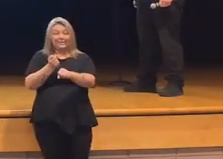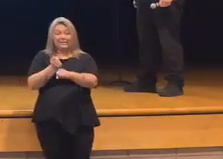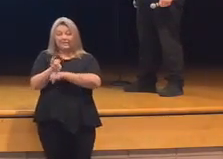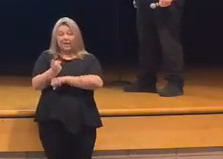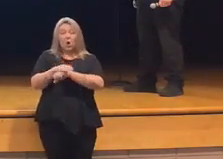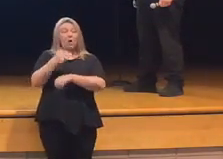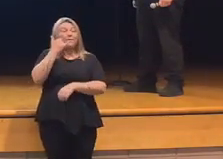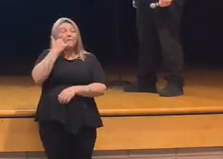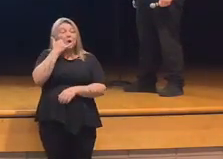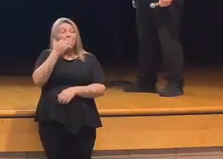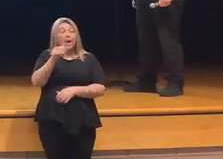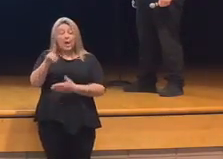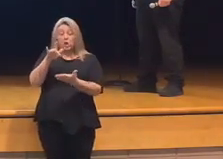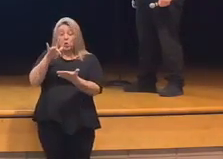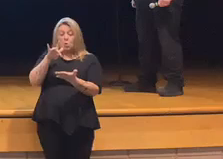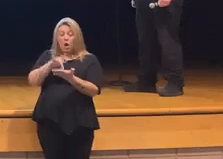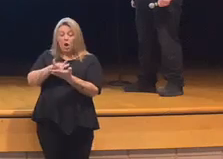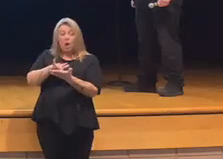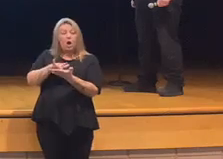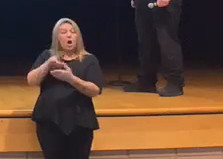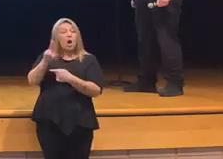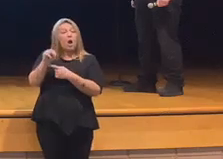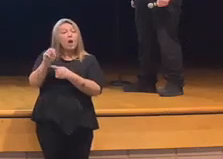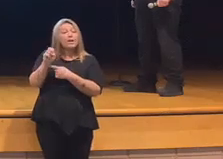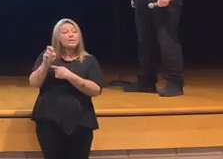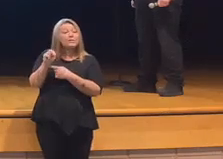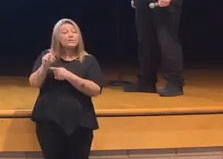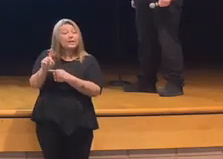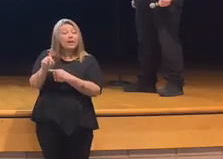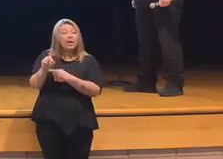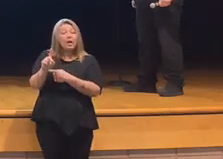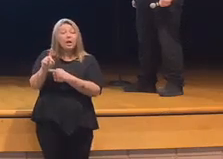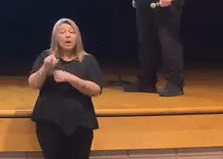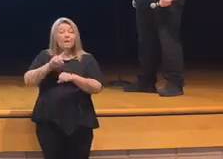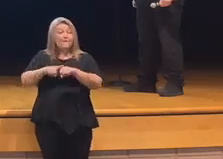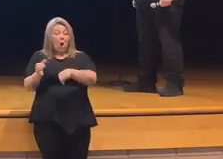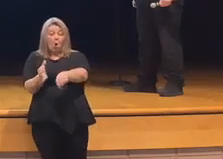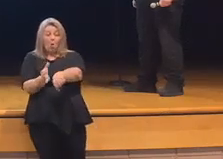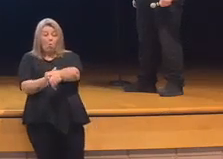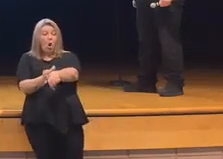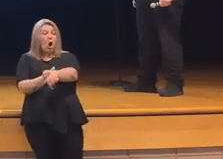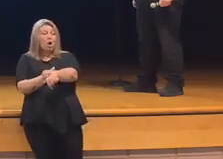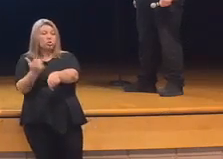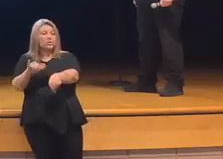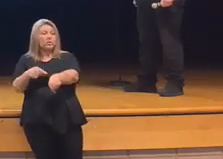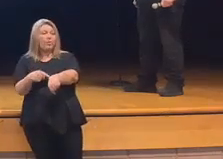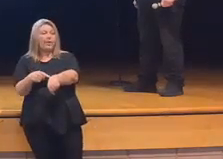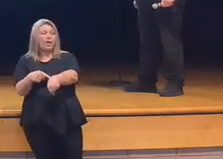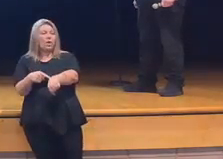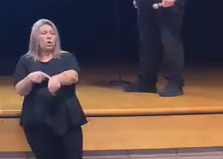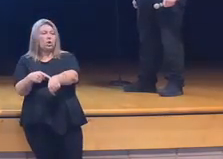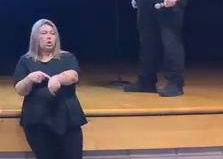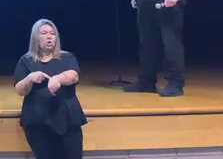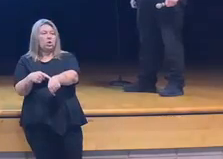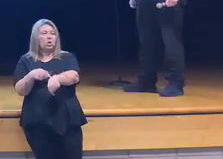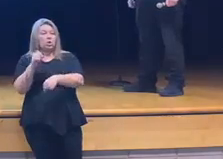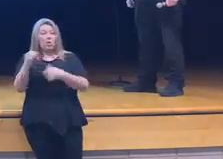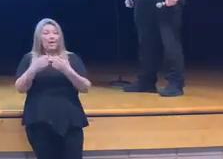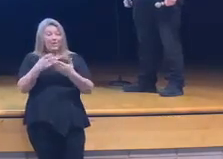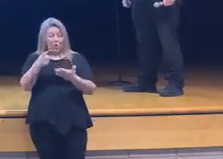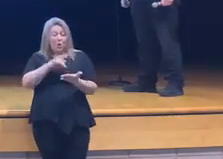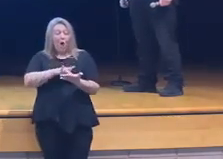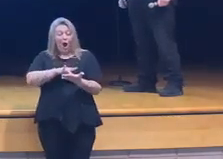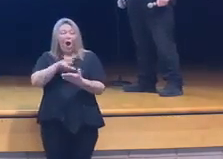unsent, it did not unsend on her watch. She has an Apple Watch. So it unsent on one location, but did not unsend on